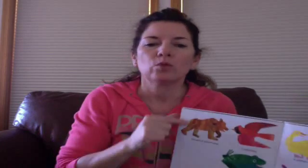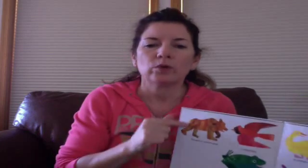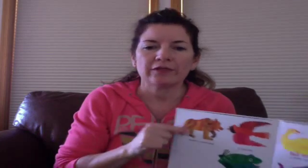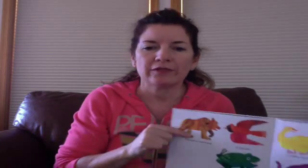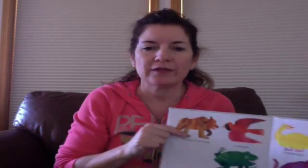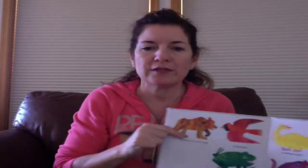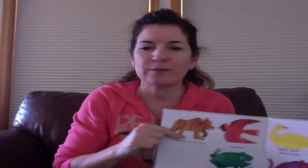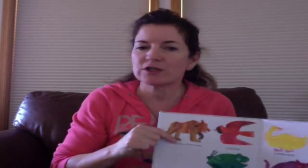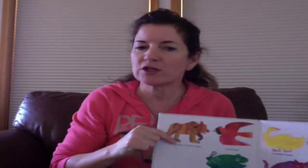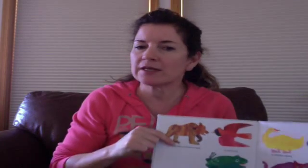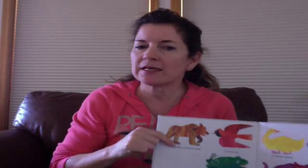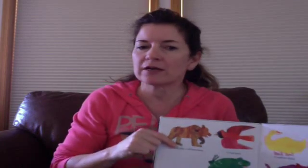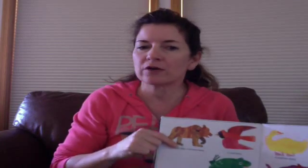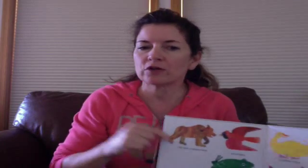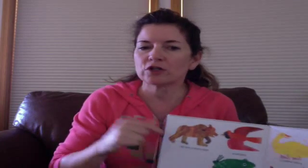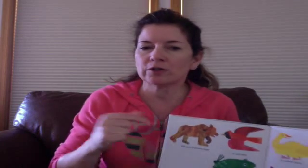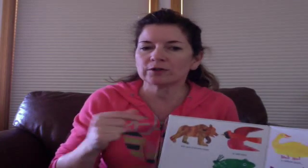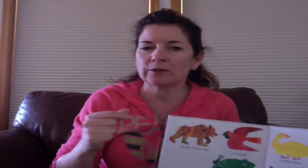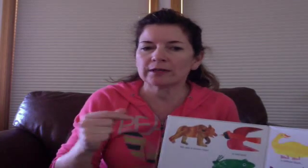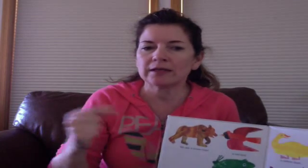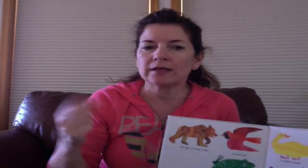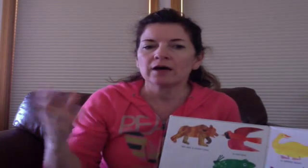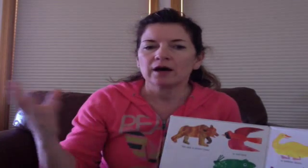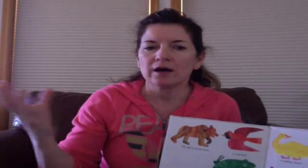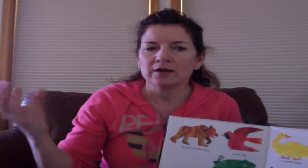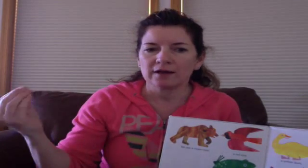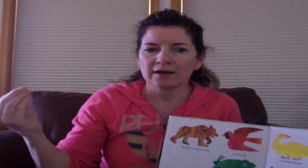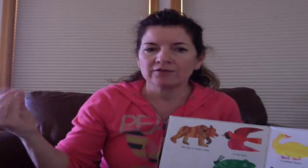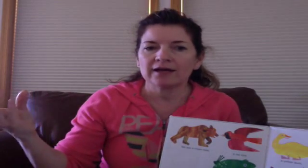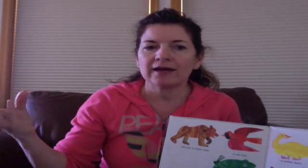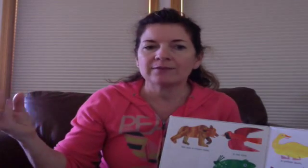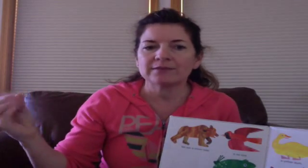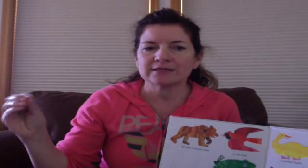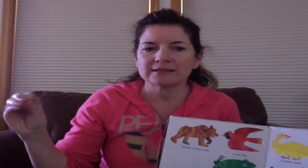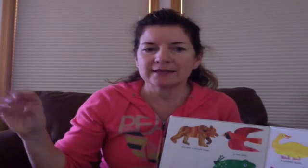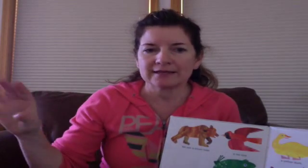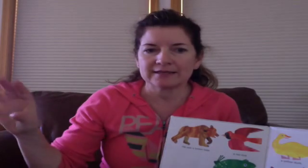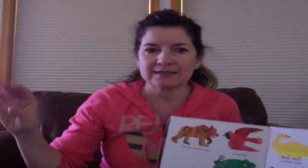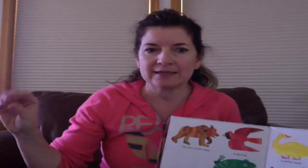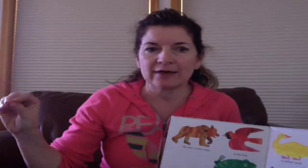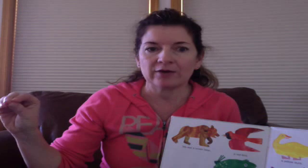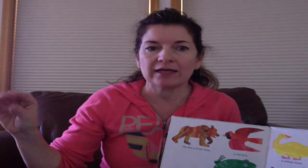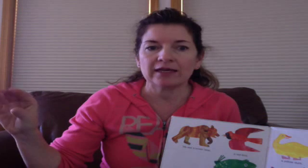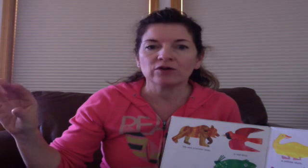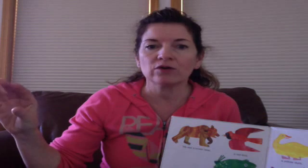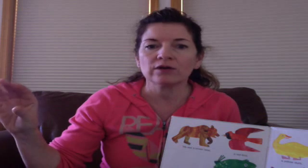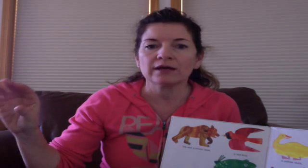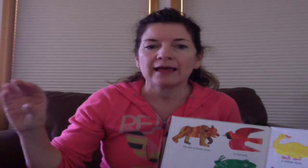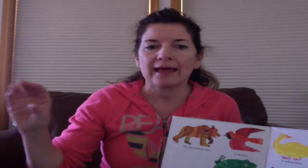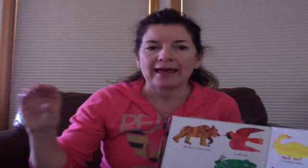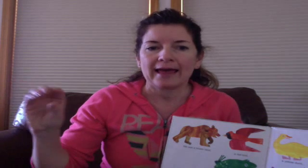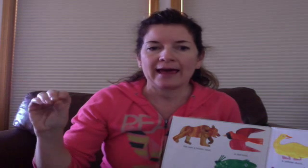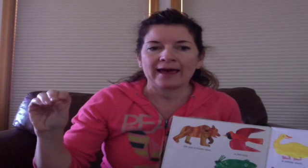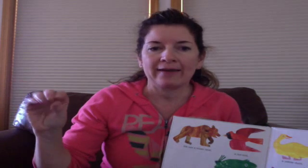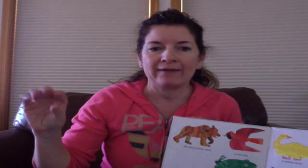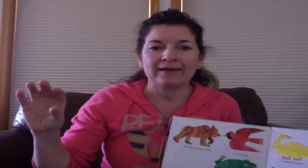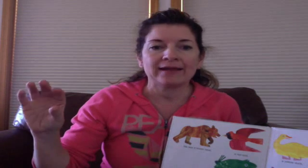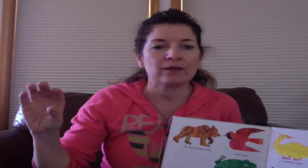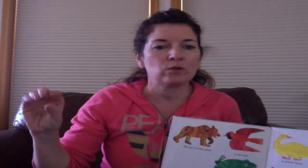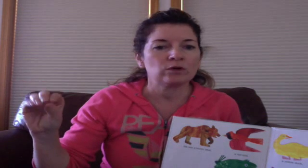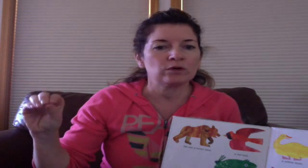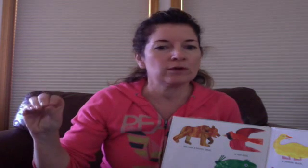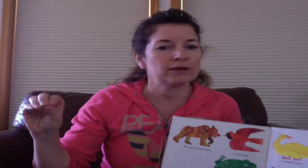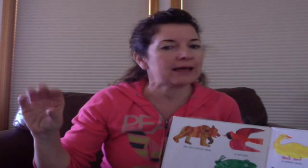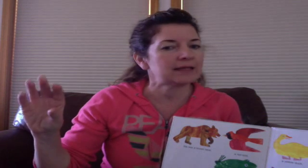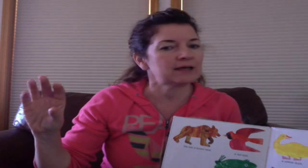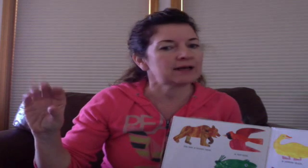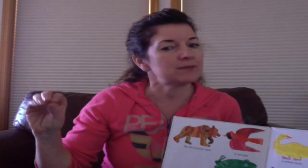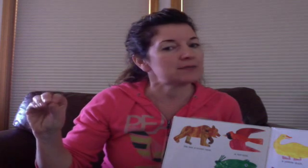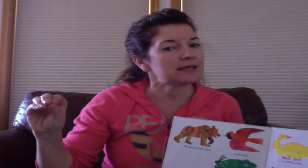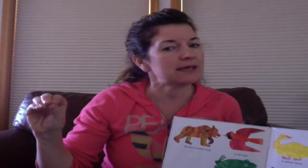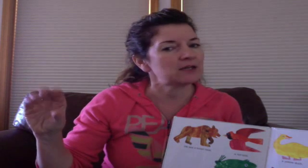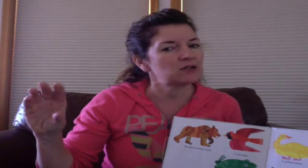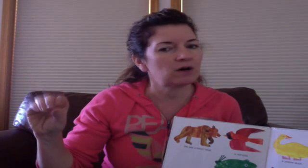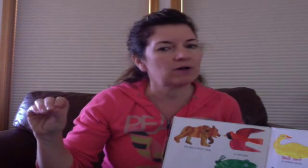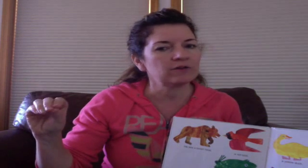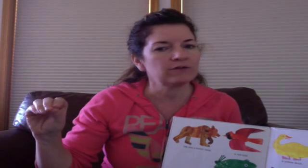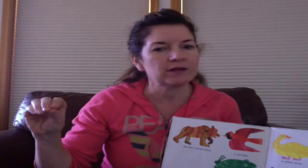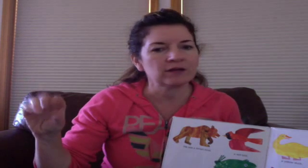With especially the younger children, a lot of times the sign is done out here, and they will at times engage all their